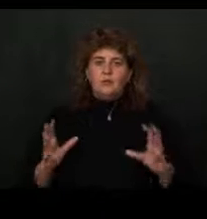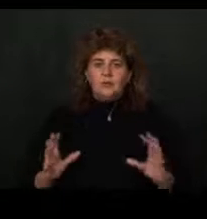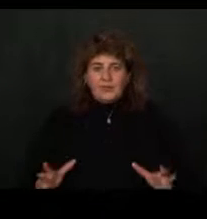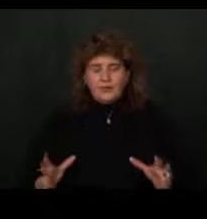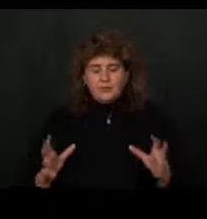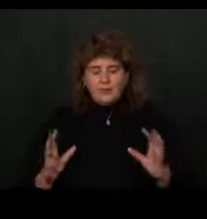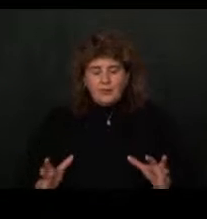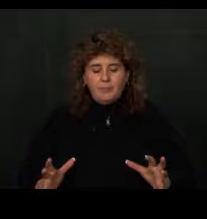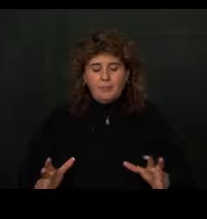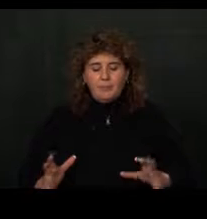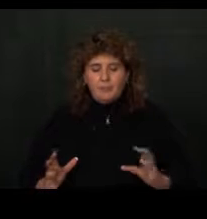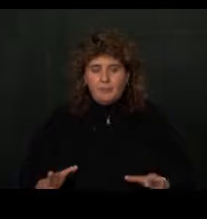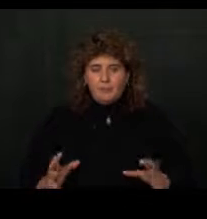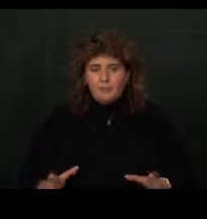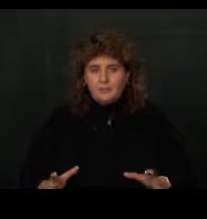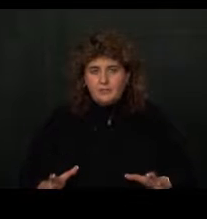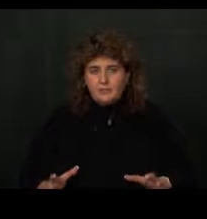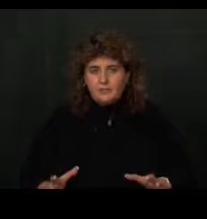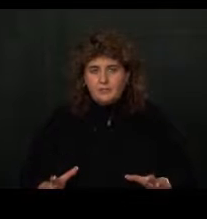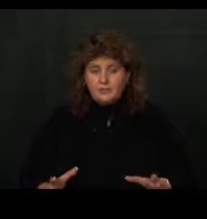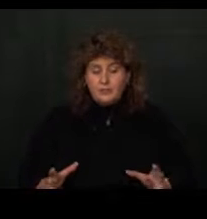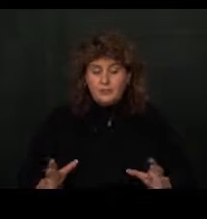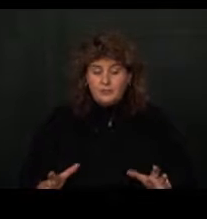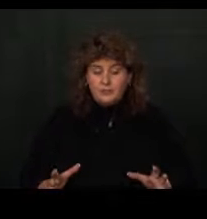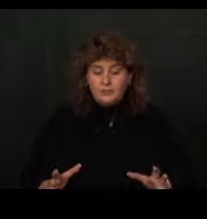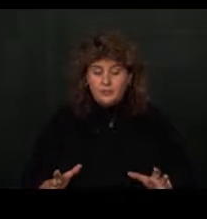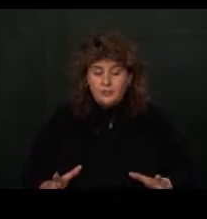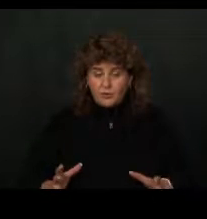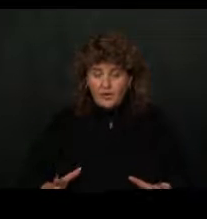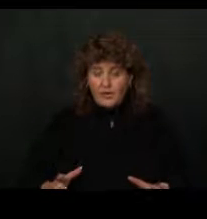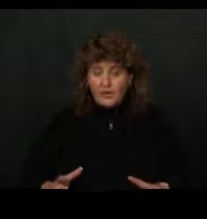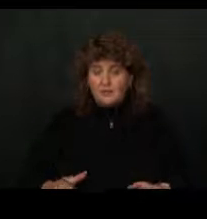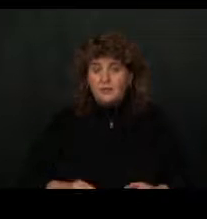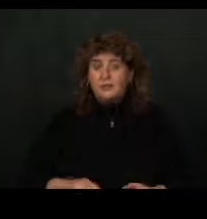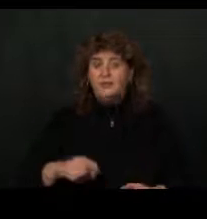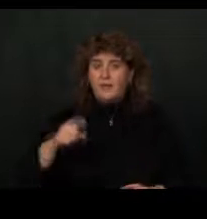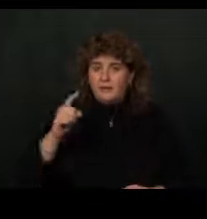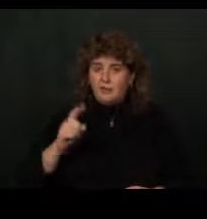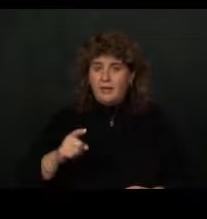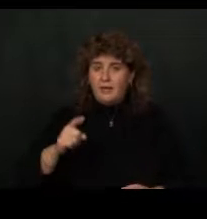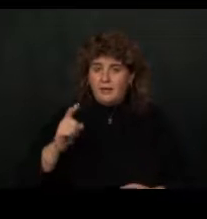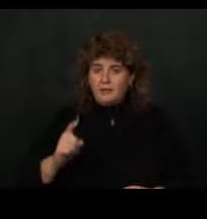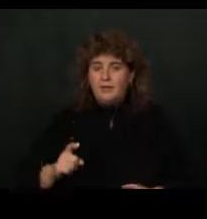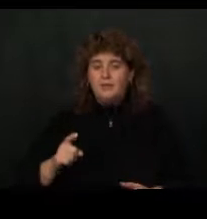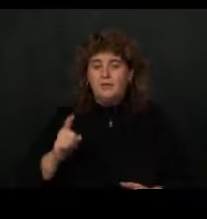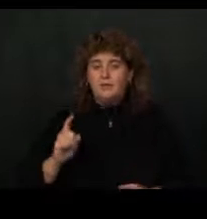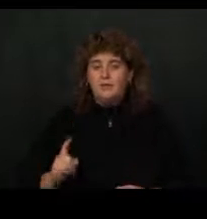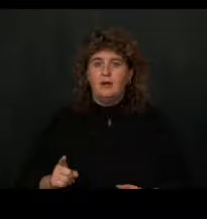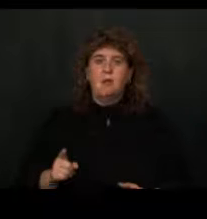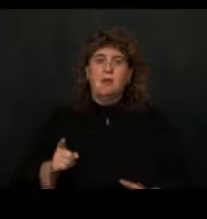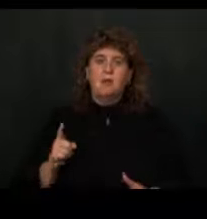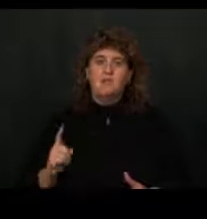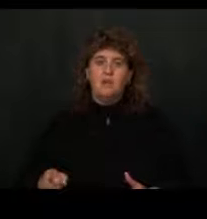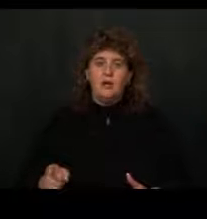got to remember that Staph aureus is also described as a beta hemolytic gram-positive